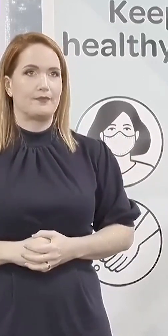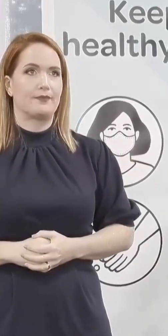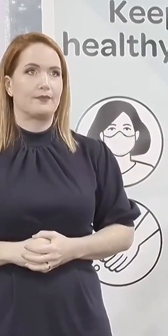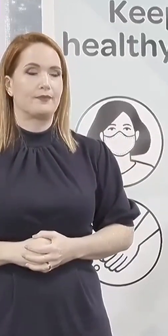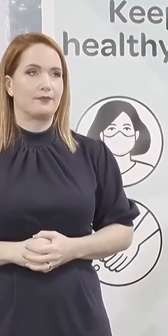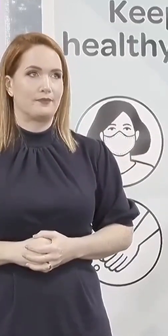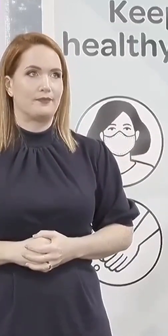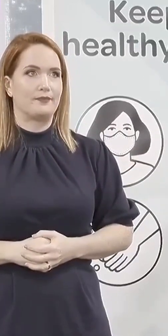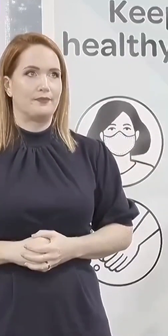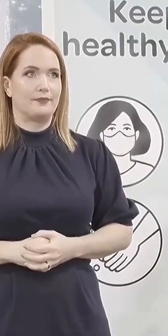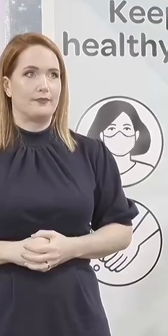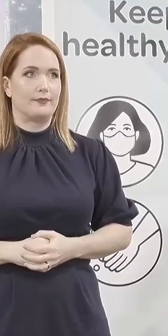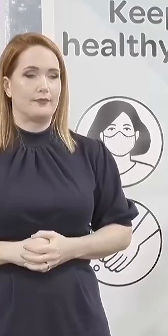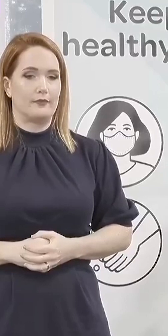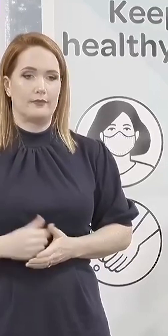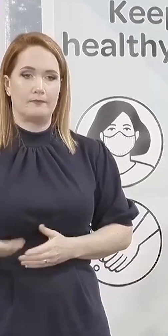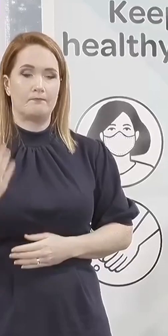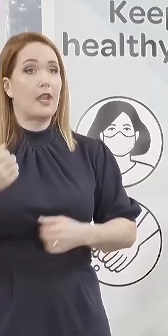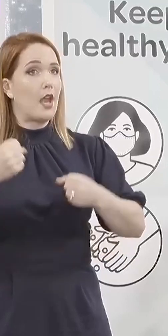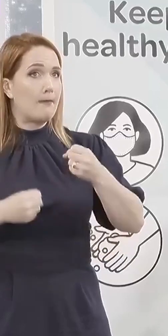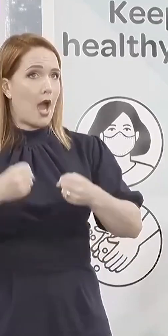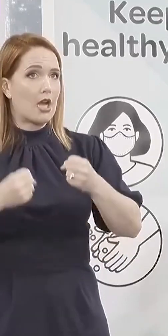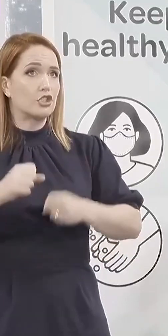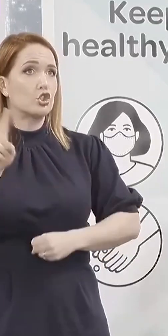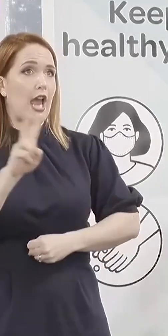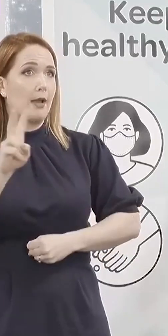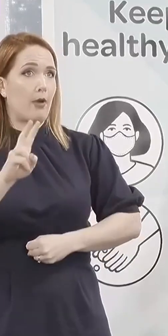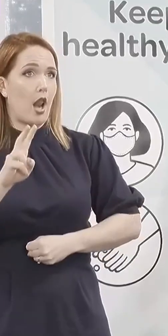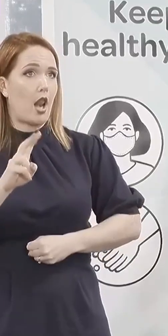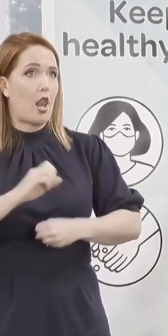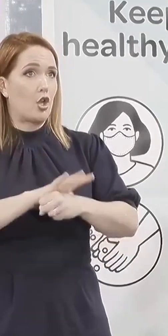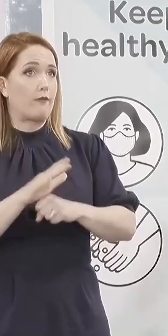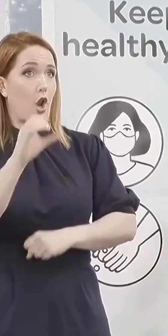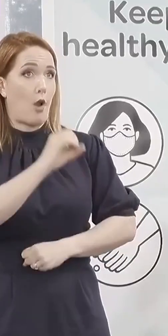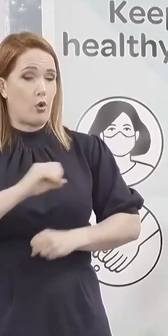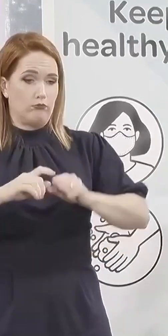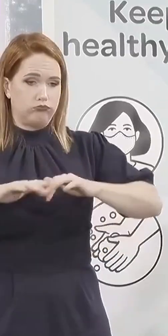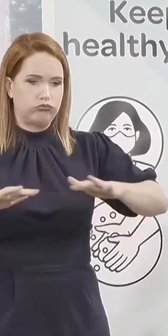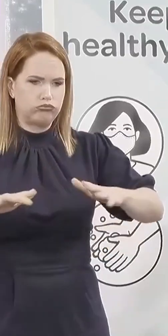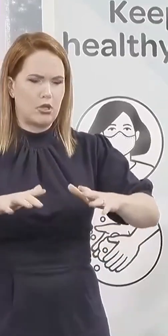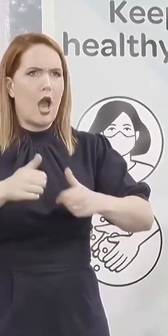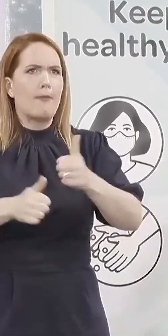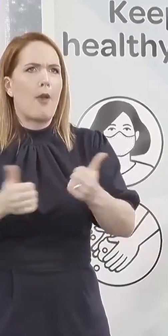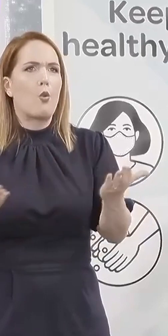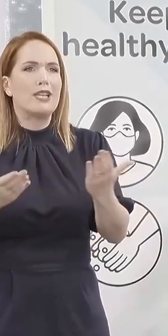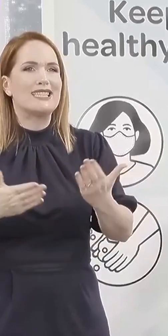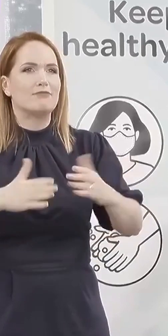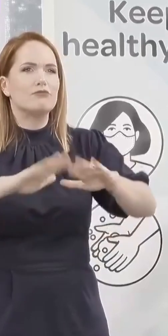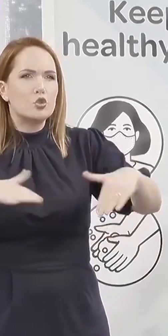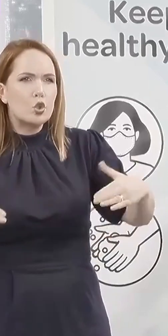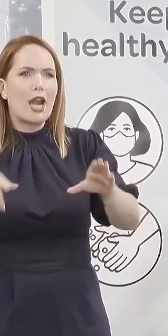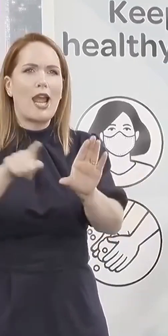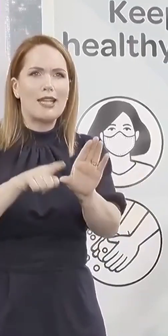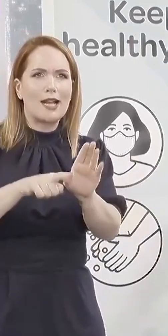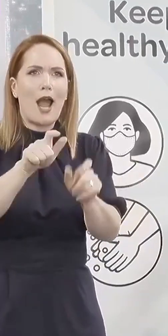While the initial Omicron outbreak back in March and April was most prominent amongst younger population,